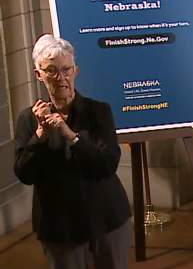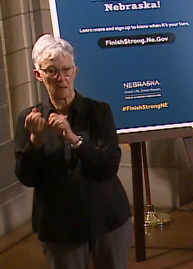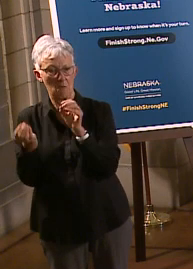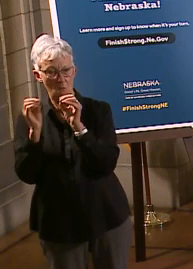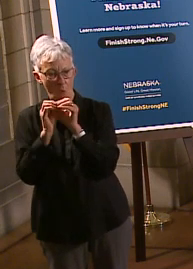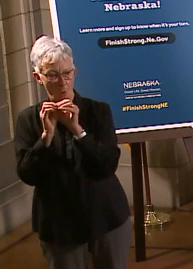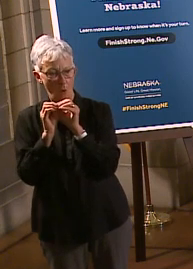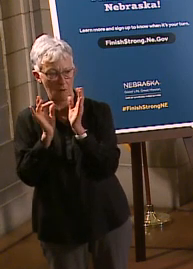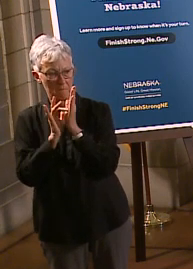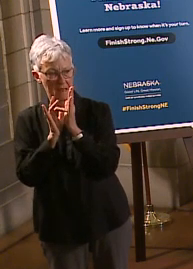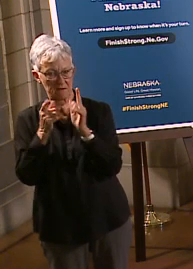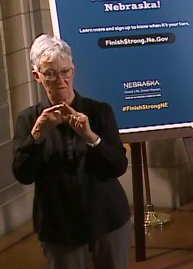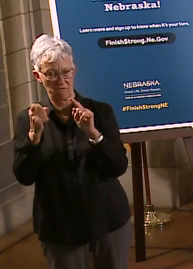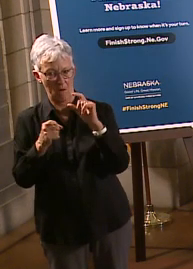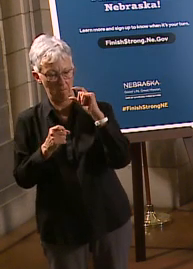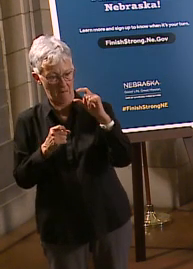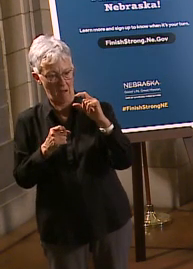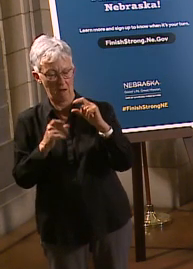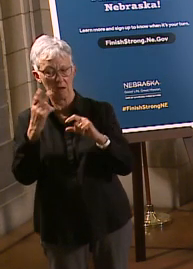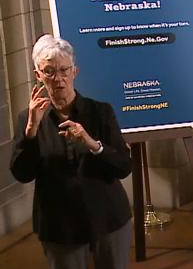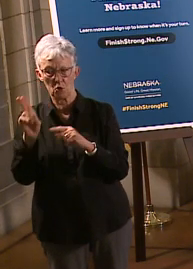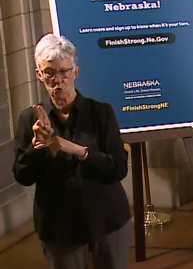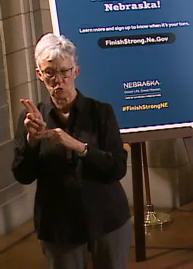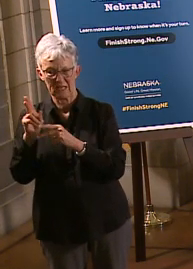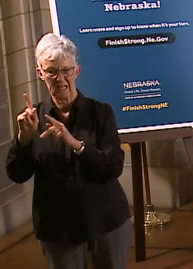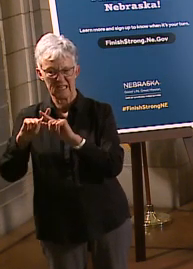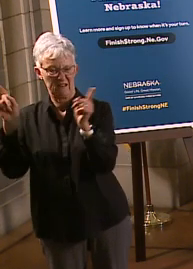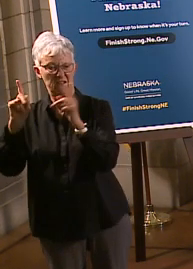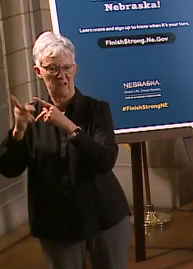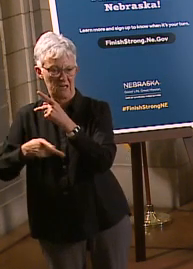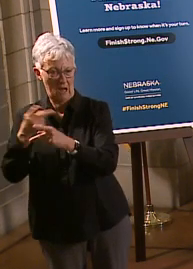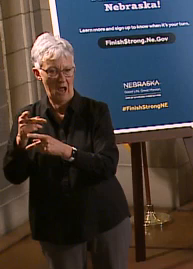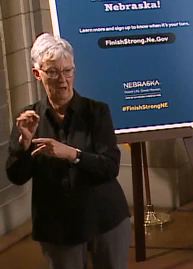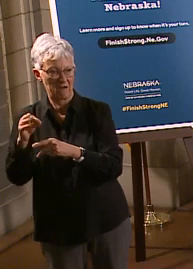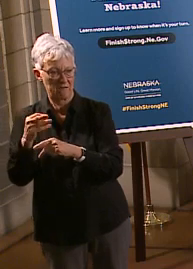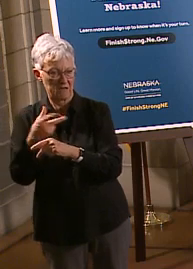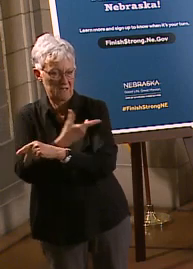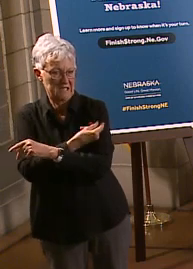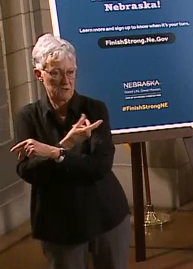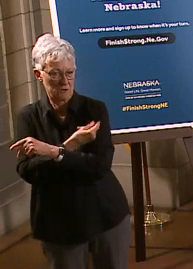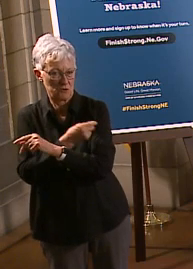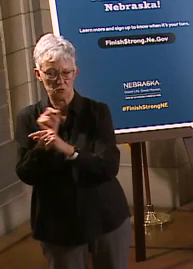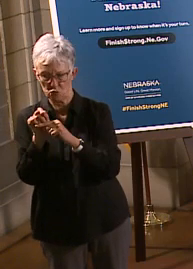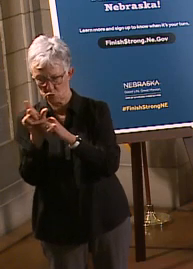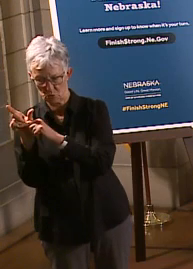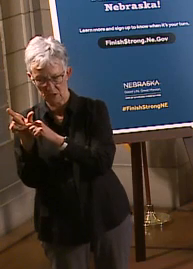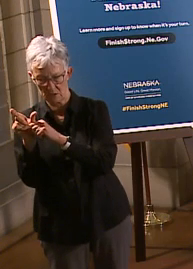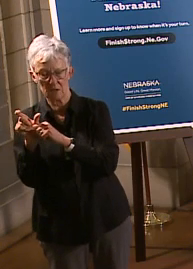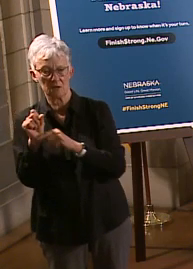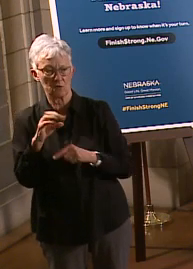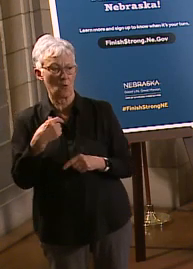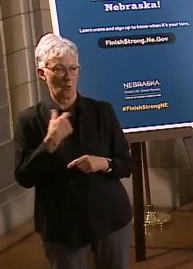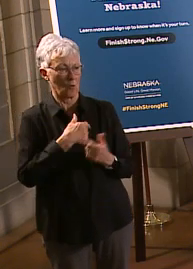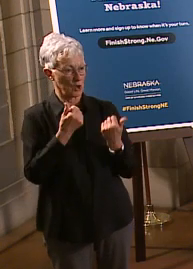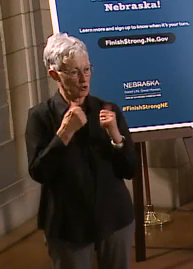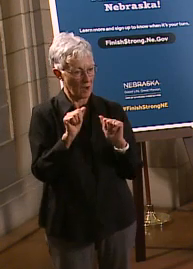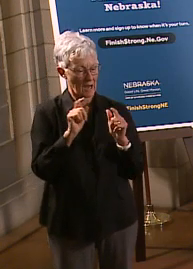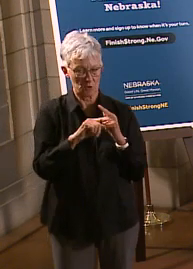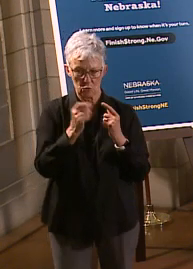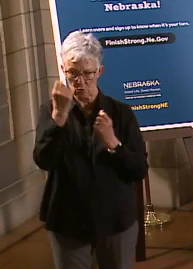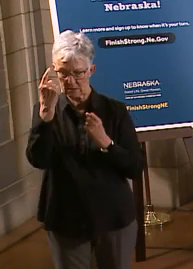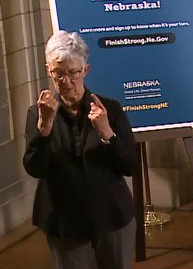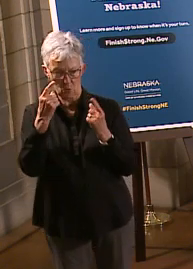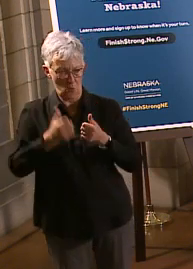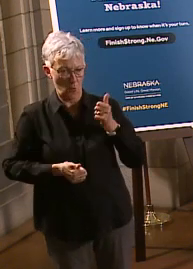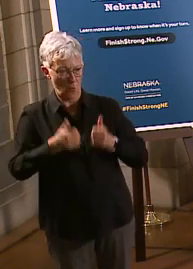U.S. And as we continue to expand capacity, we're working to understand what type of capacity should we make it for our low-dose syringes or our